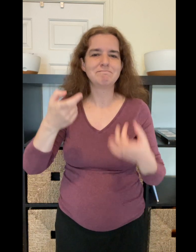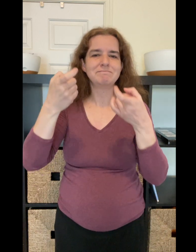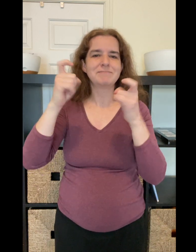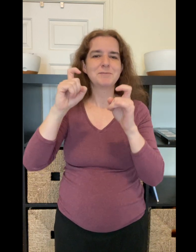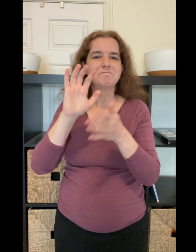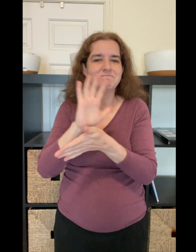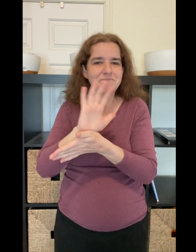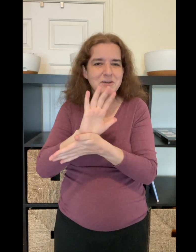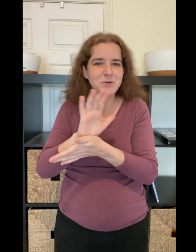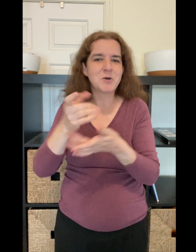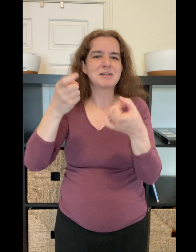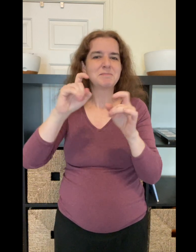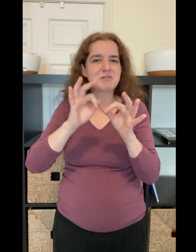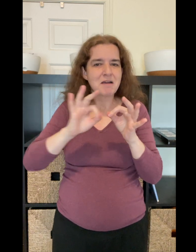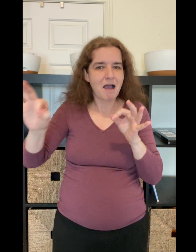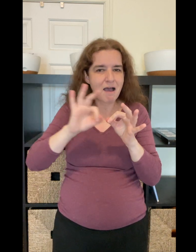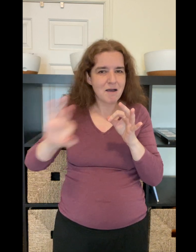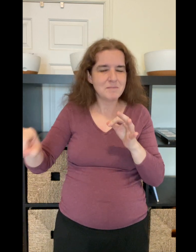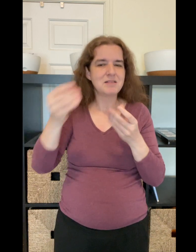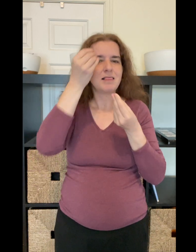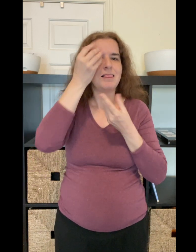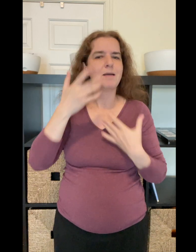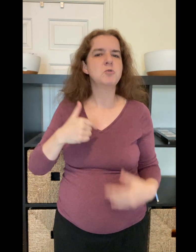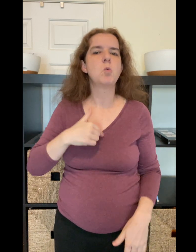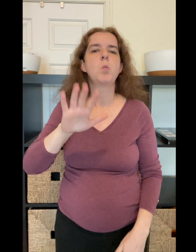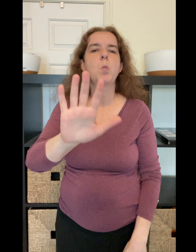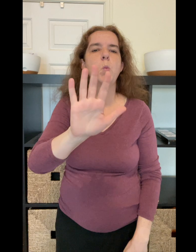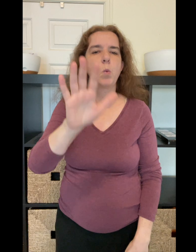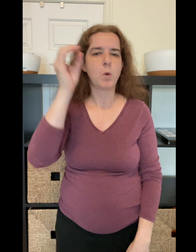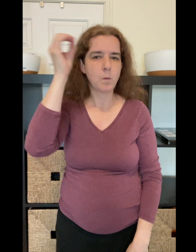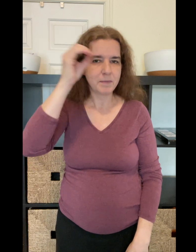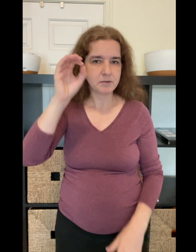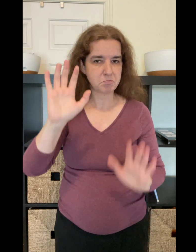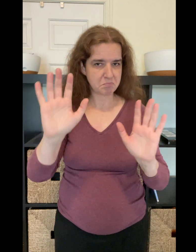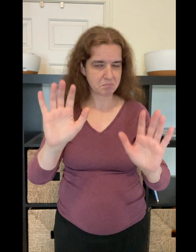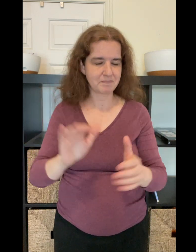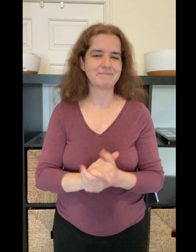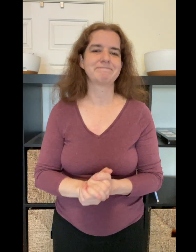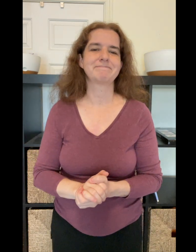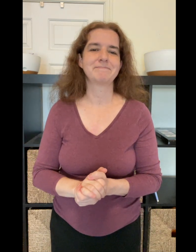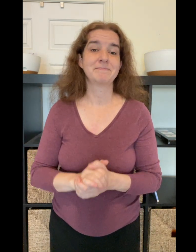know. Give me a movie, give me a comment, let me know your opinion.